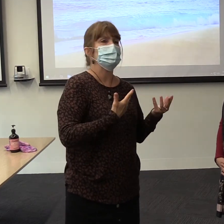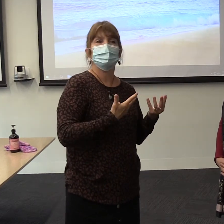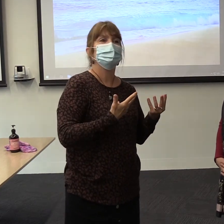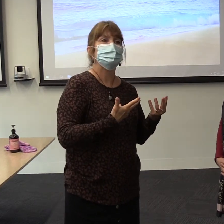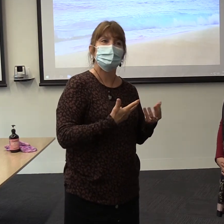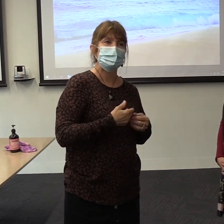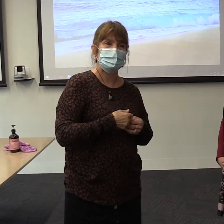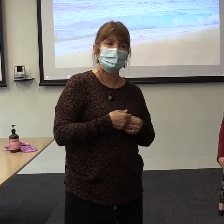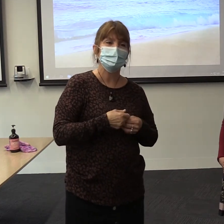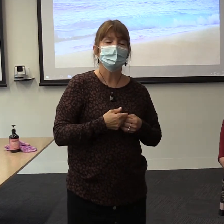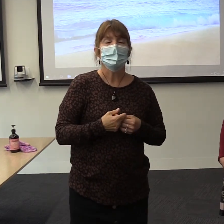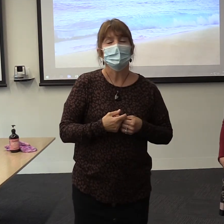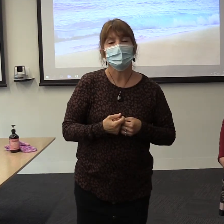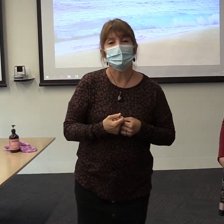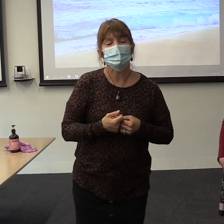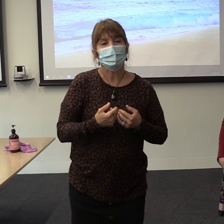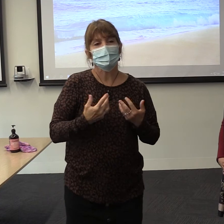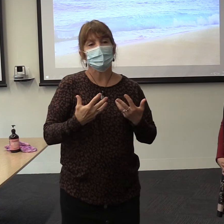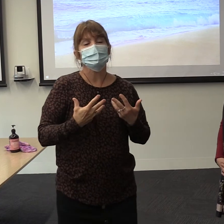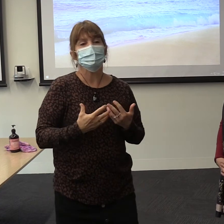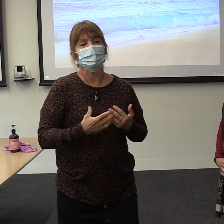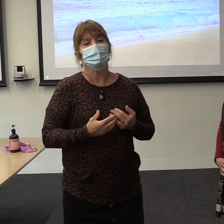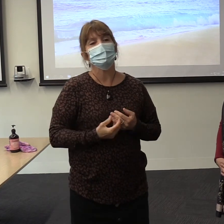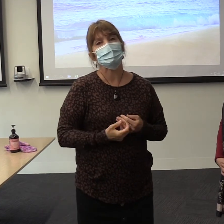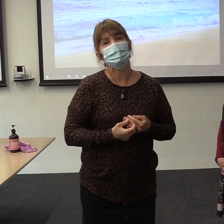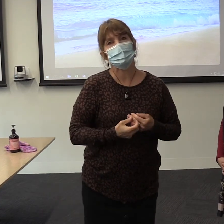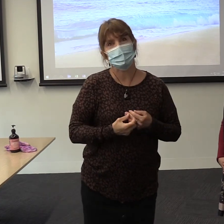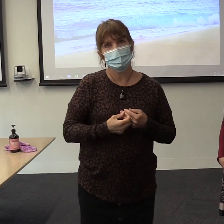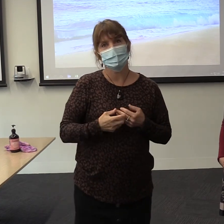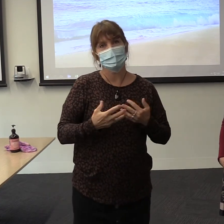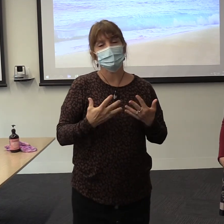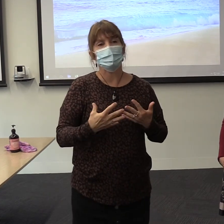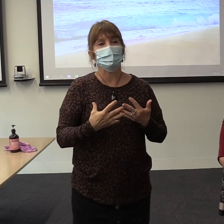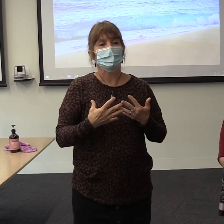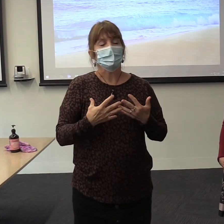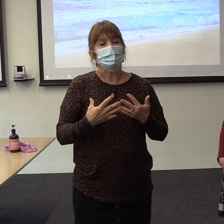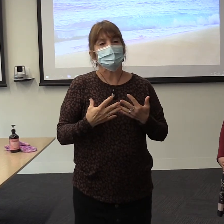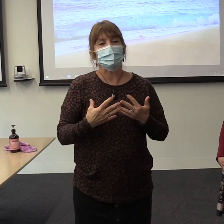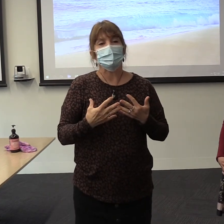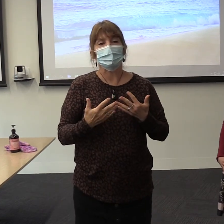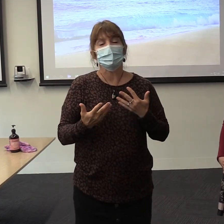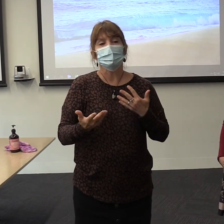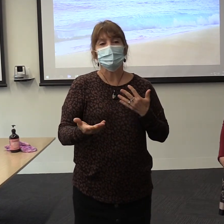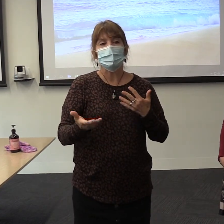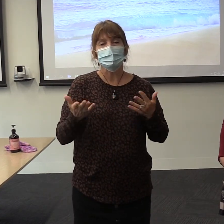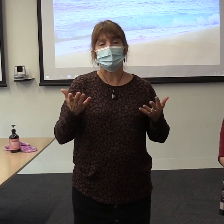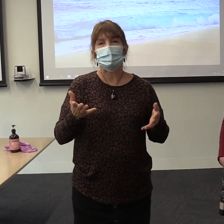see someone doing, but it's a really useful thing to do. So it involves